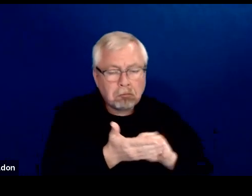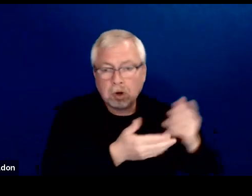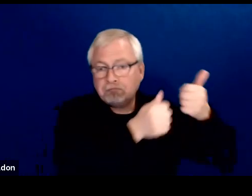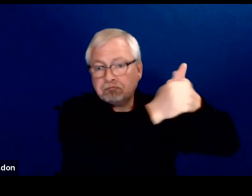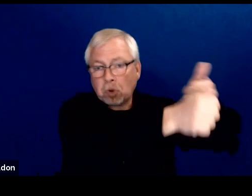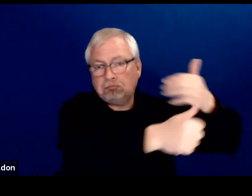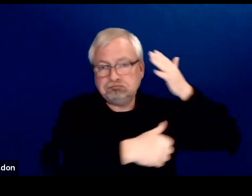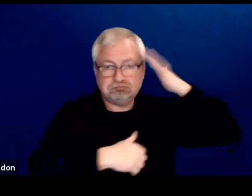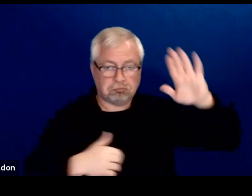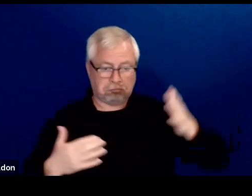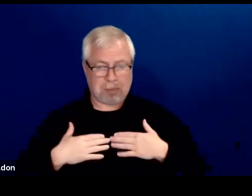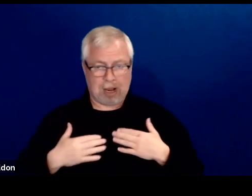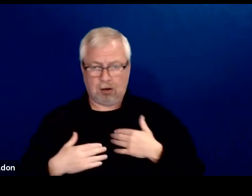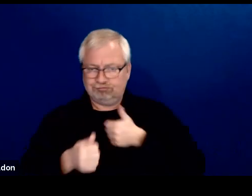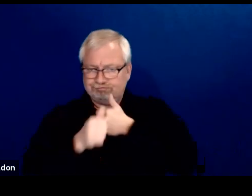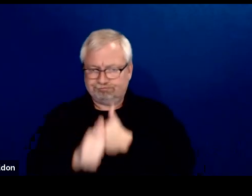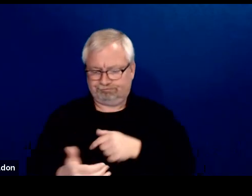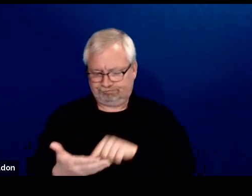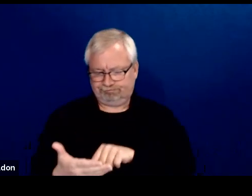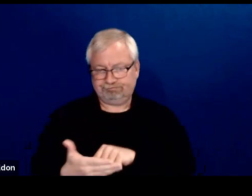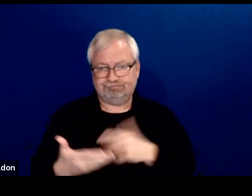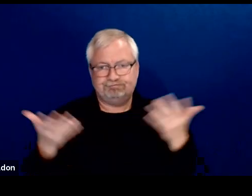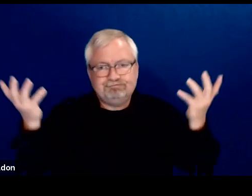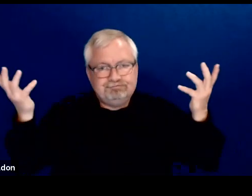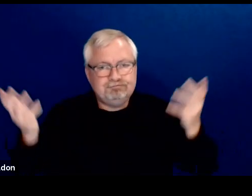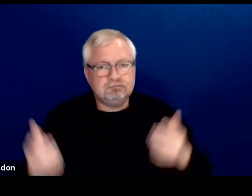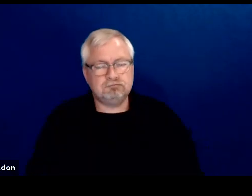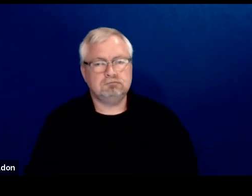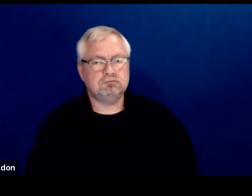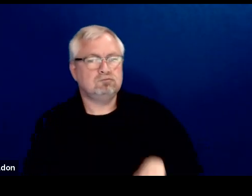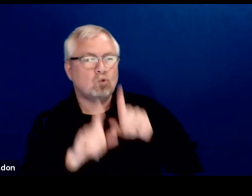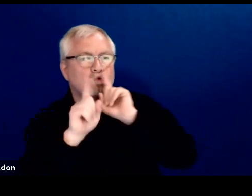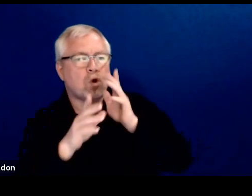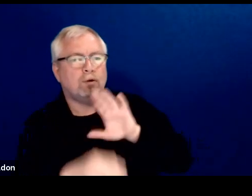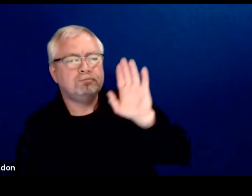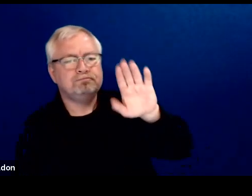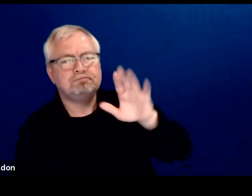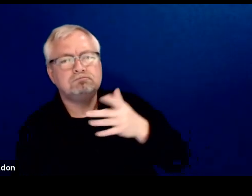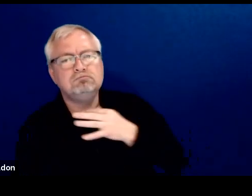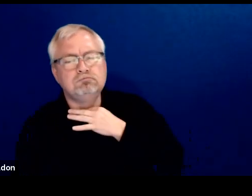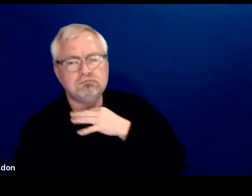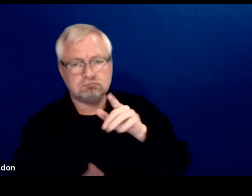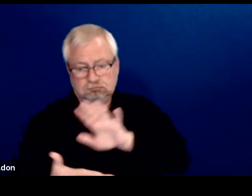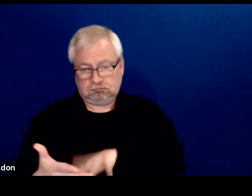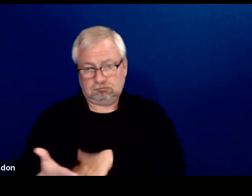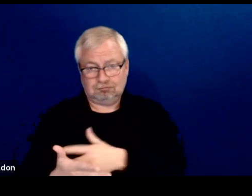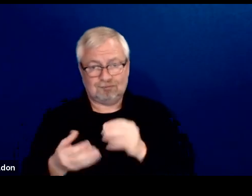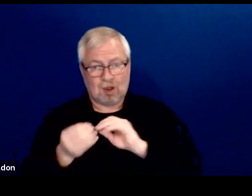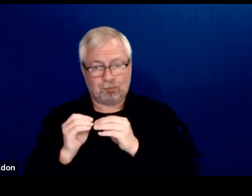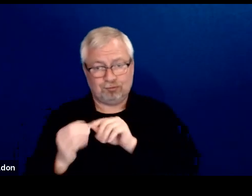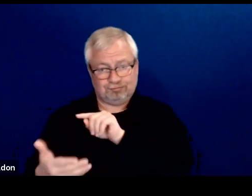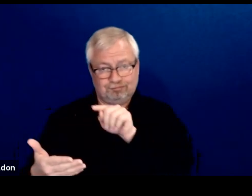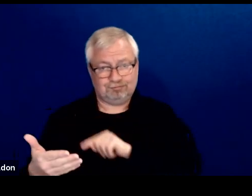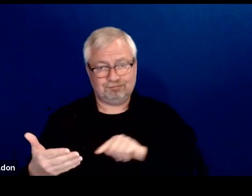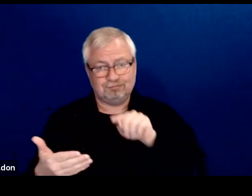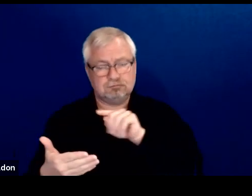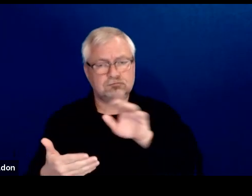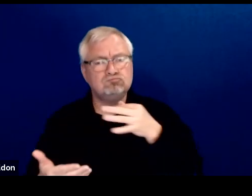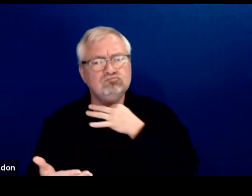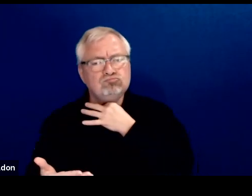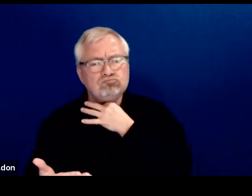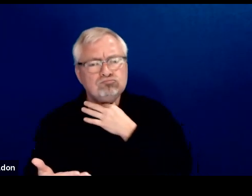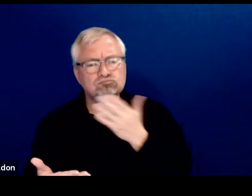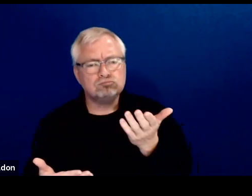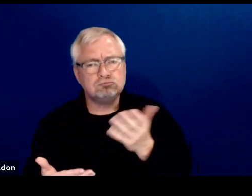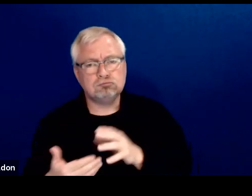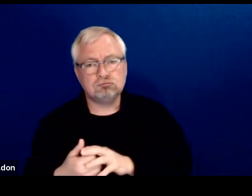and Commissioner, about the modeling, which you said you would take some questions about today. I'm curious, because you had mentioned the stark